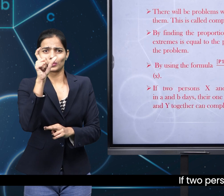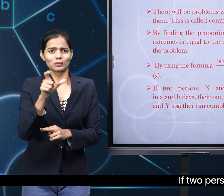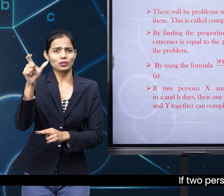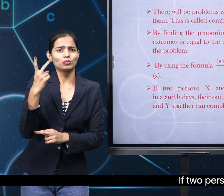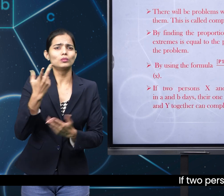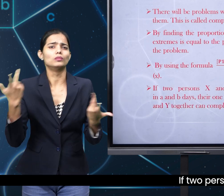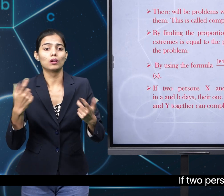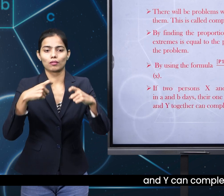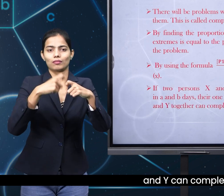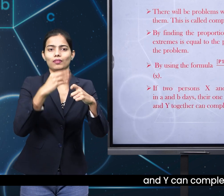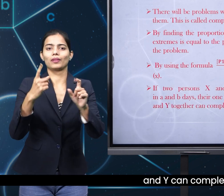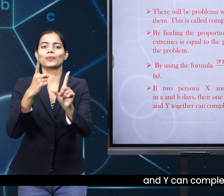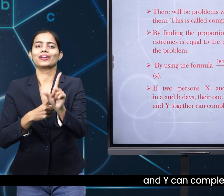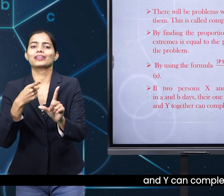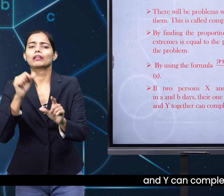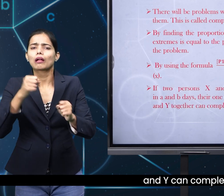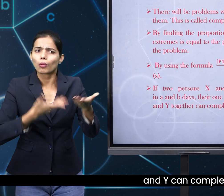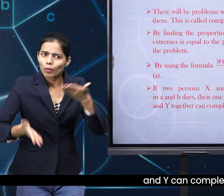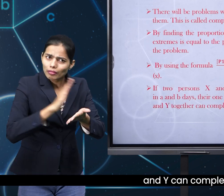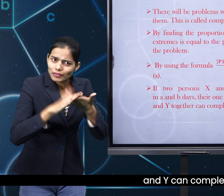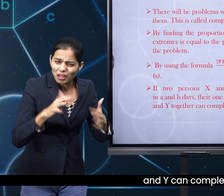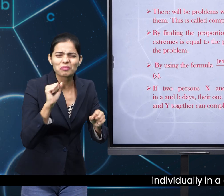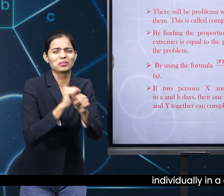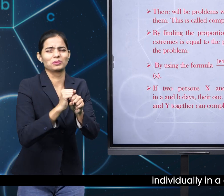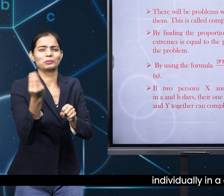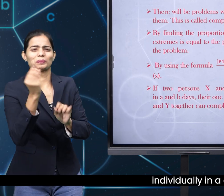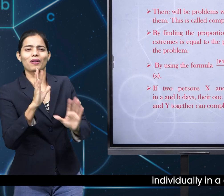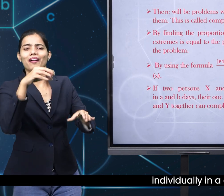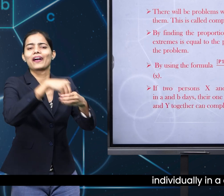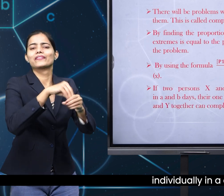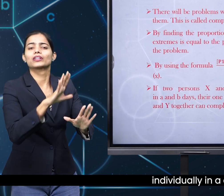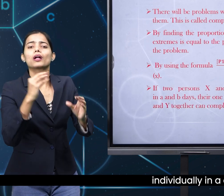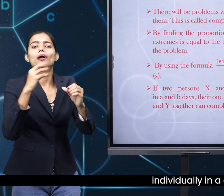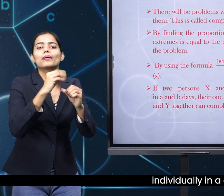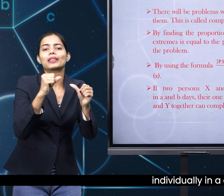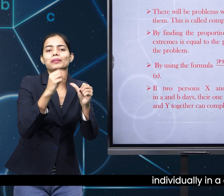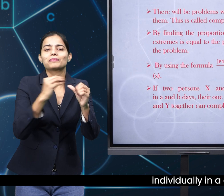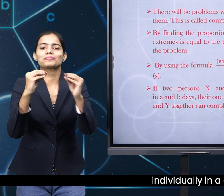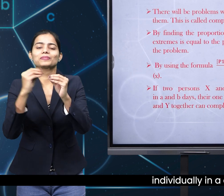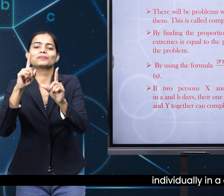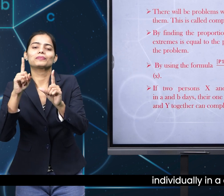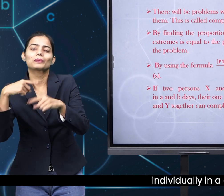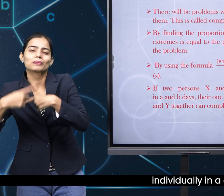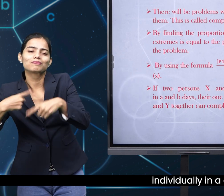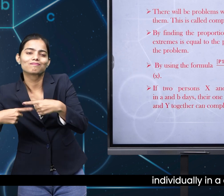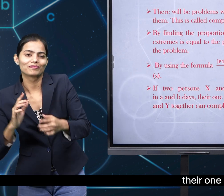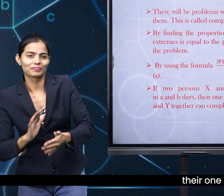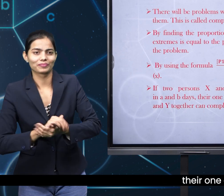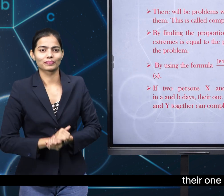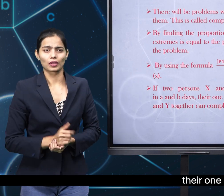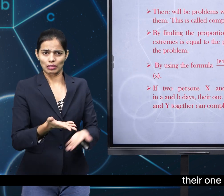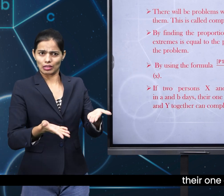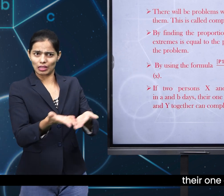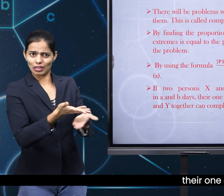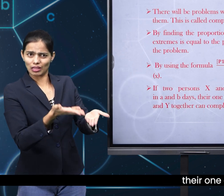If two persons X and Y can complete some work individually in A and B days,